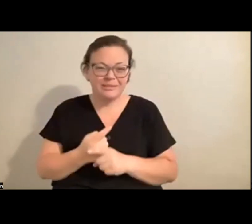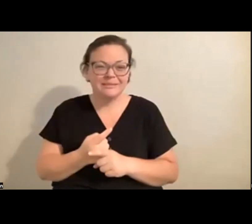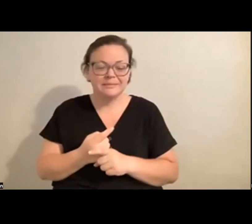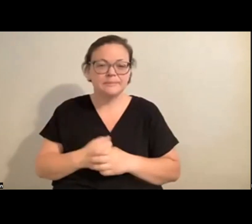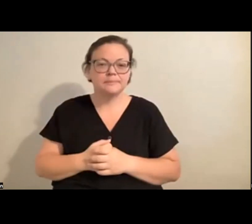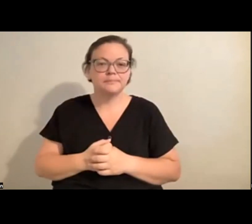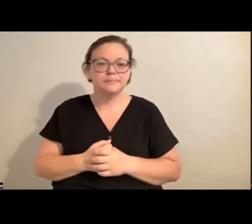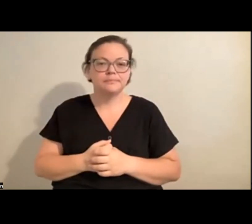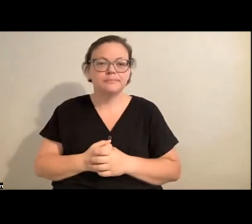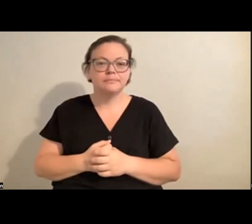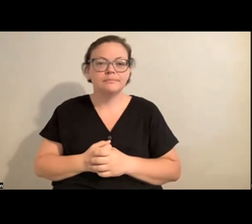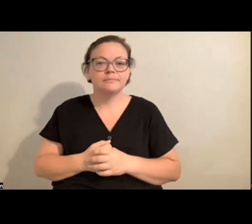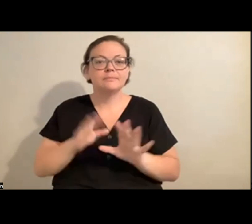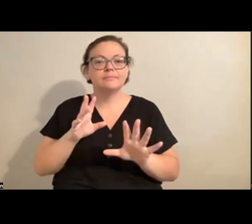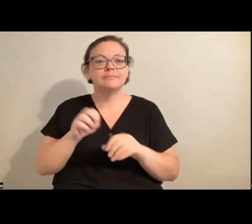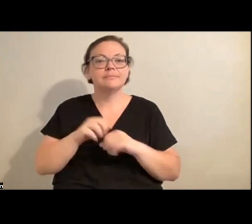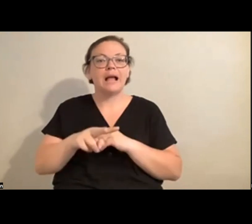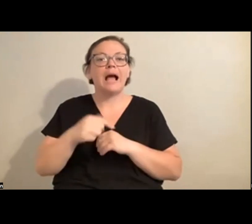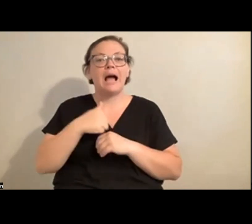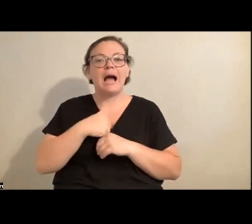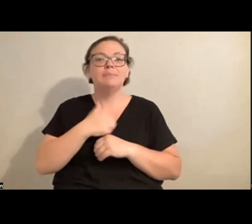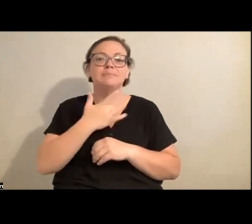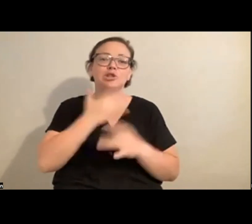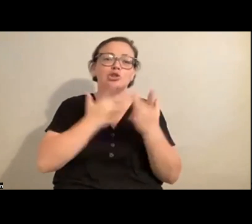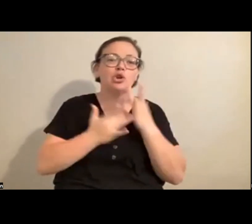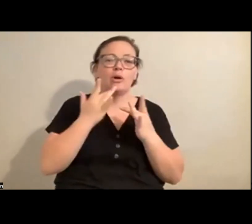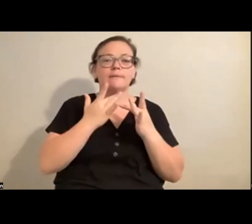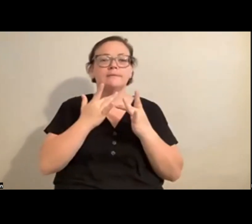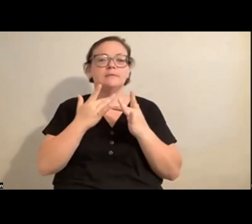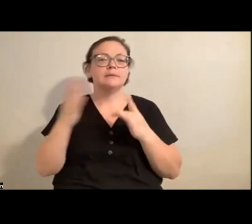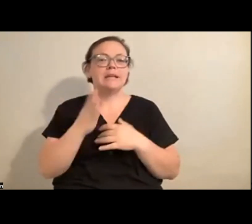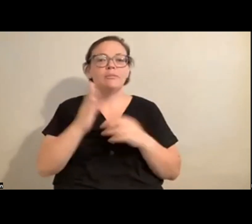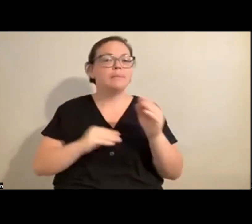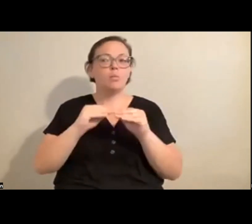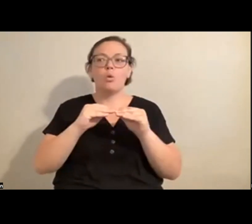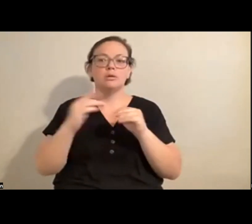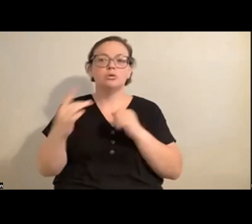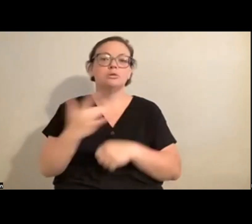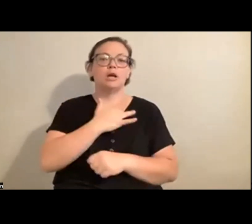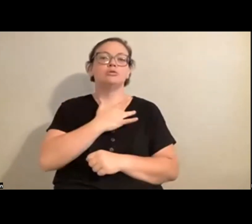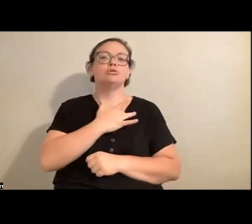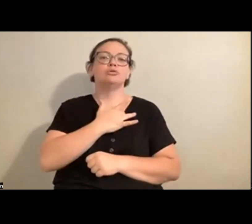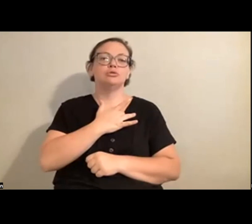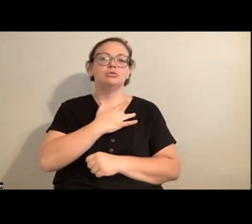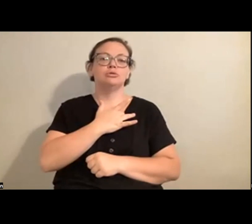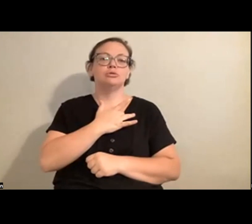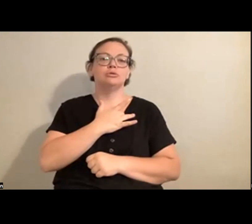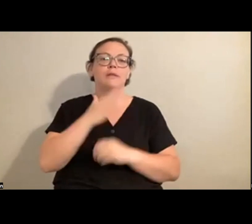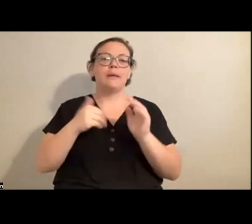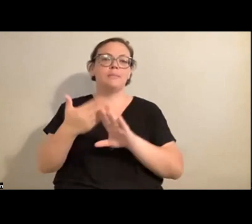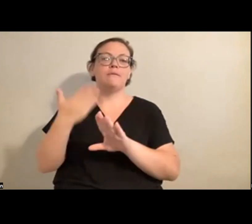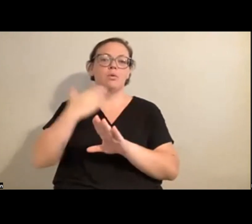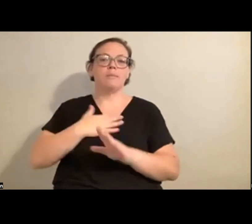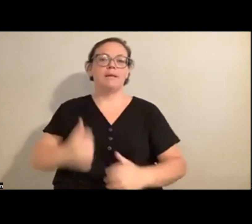I'll say from the jump, I'm touch-starved, insatiable. There's never been more of me to touch than ever before in my